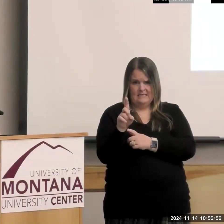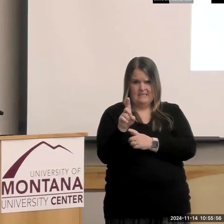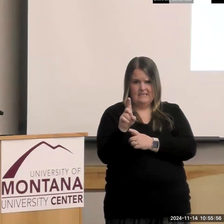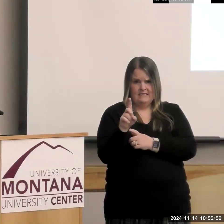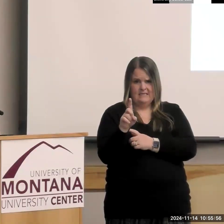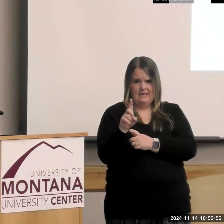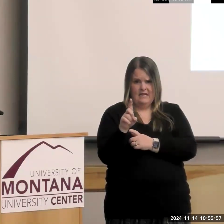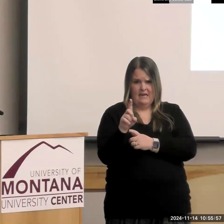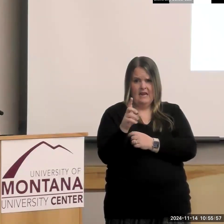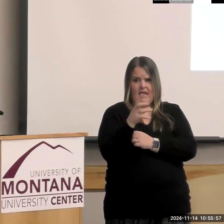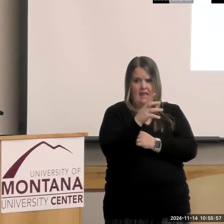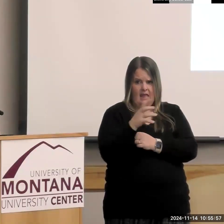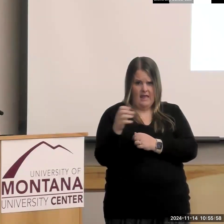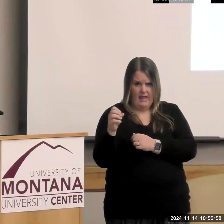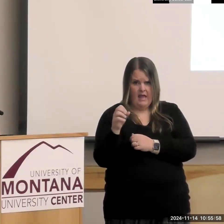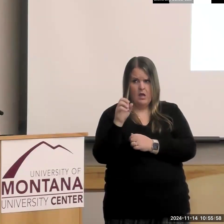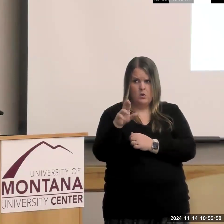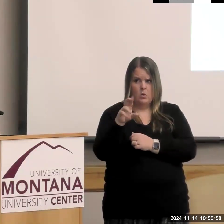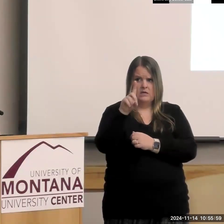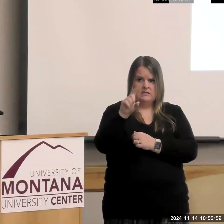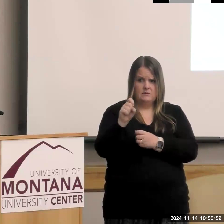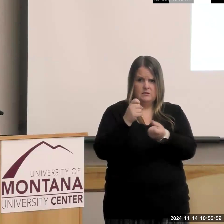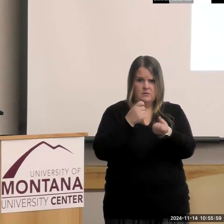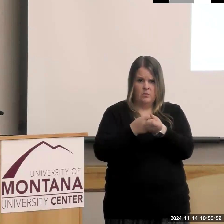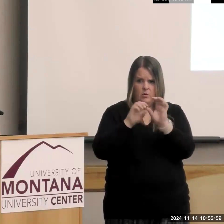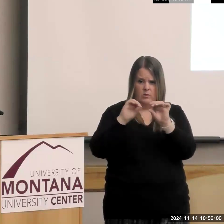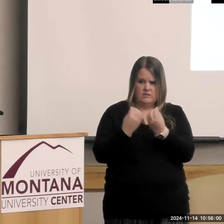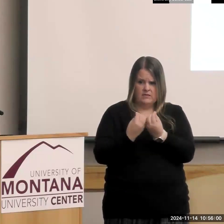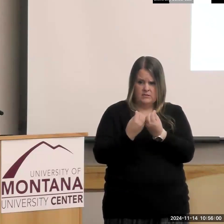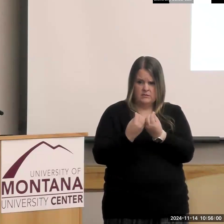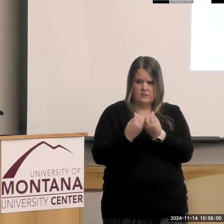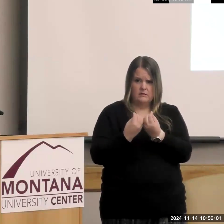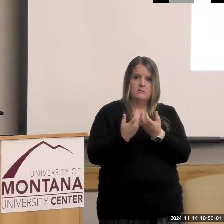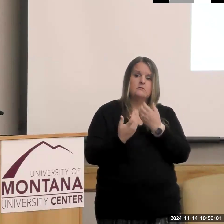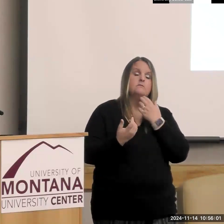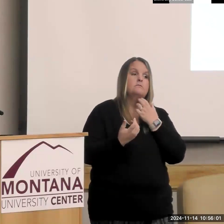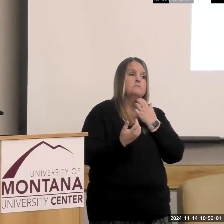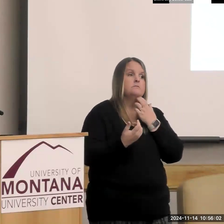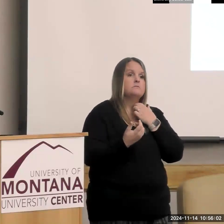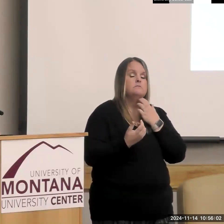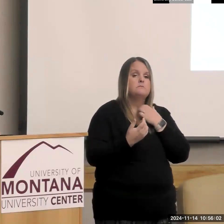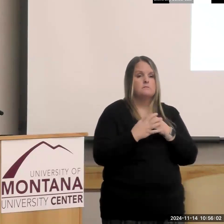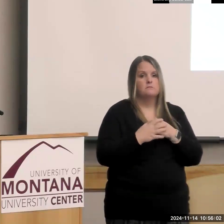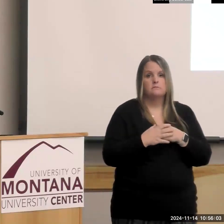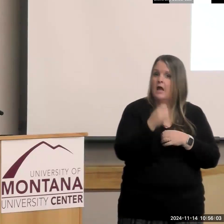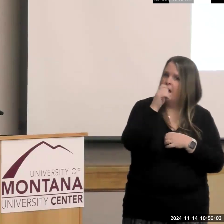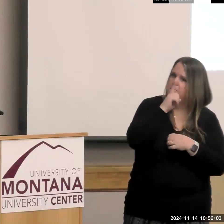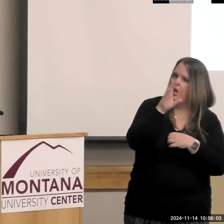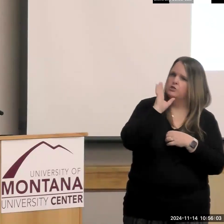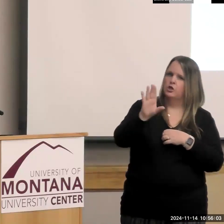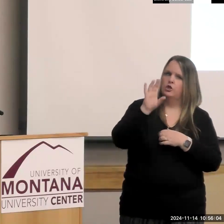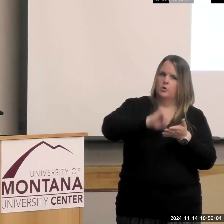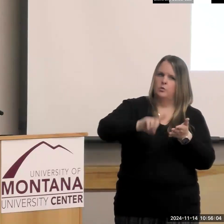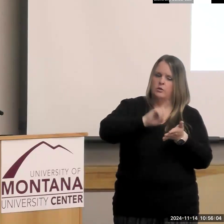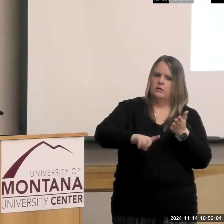there and or disability support organizations? Well, and I don't know from her research